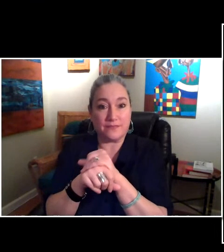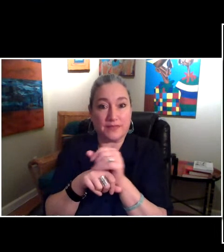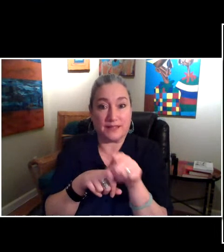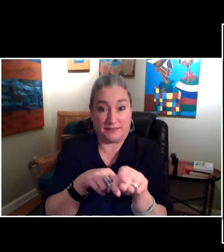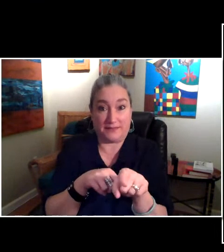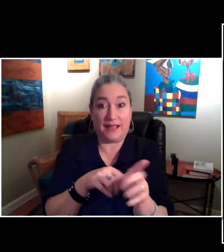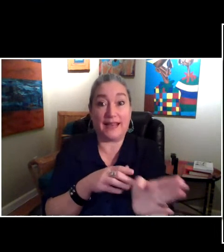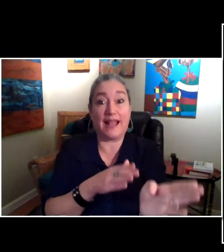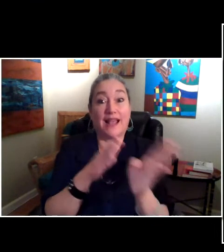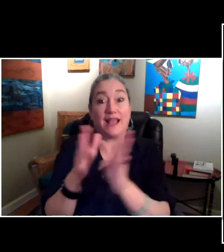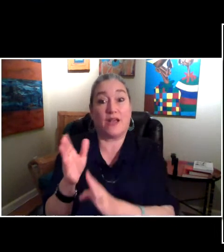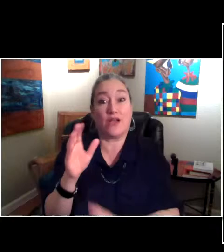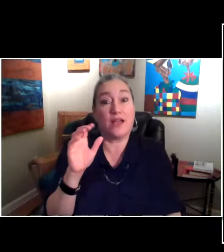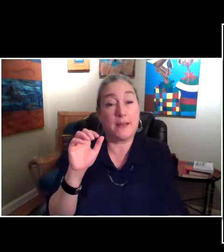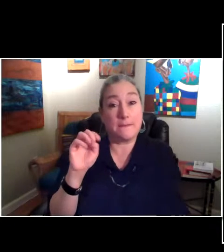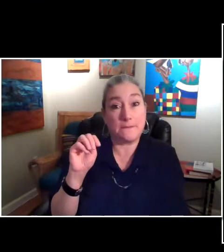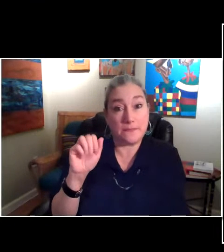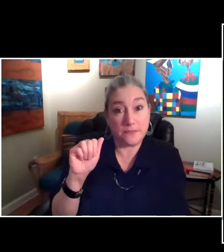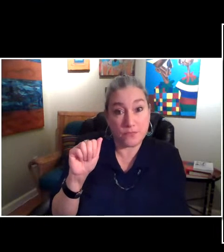the child.